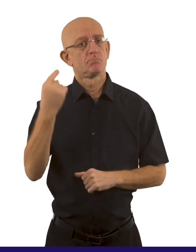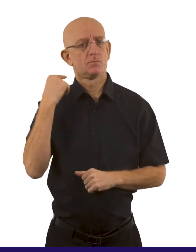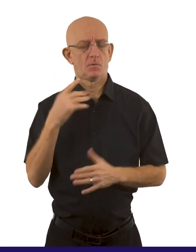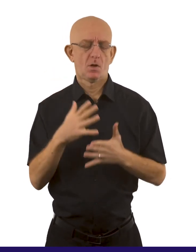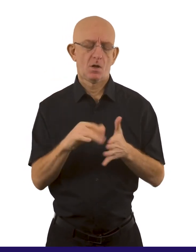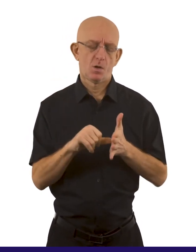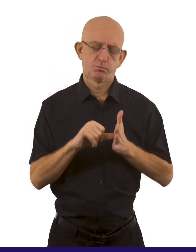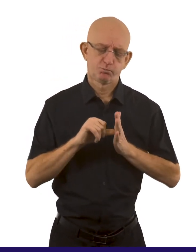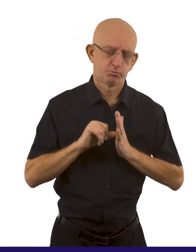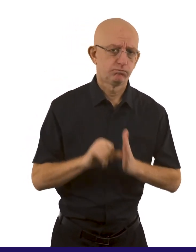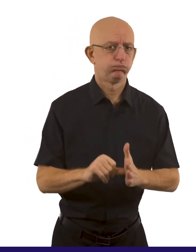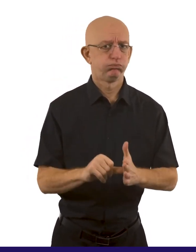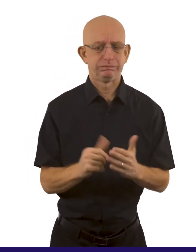very difficult,